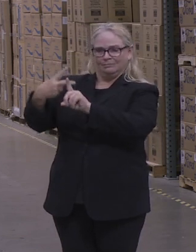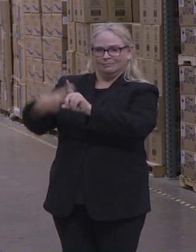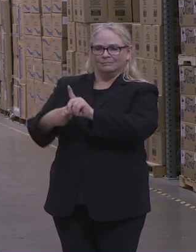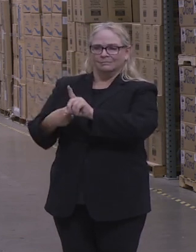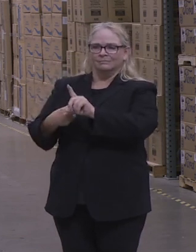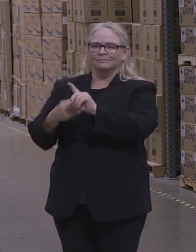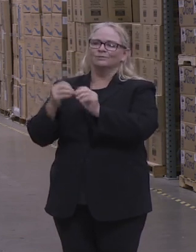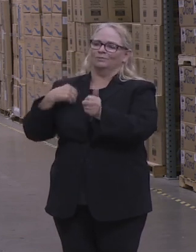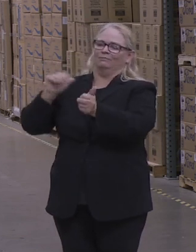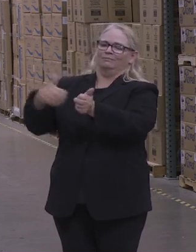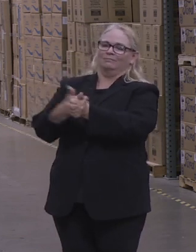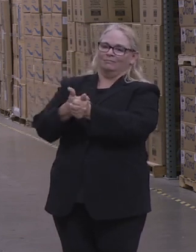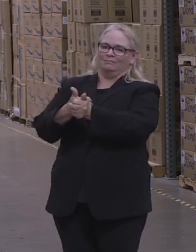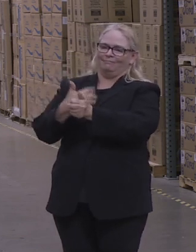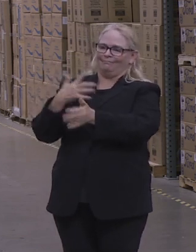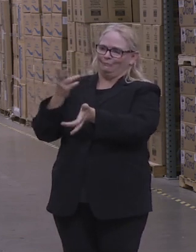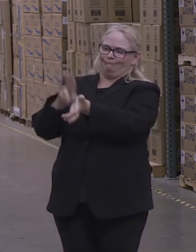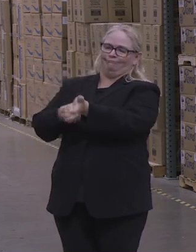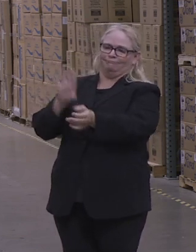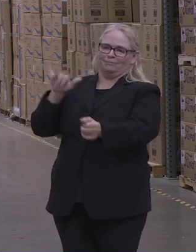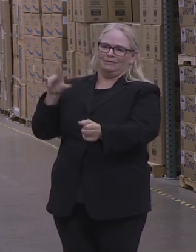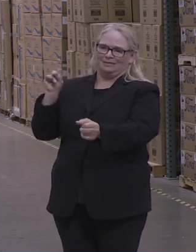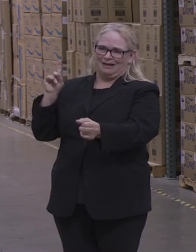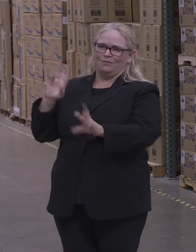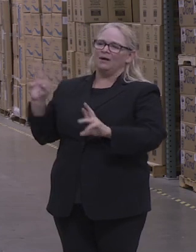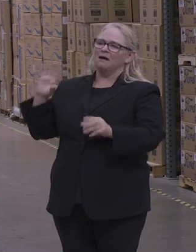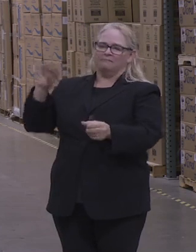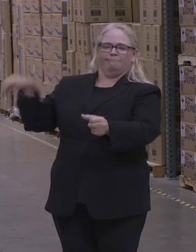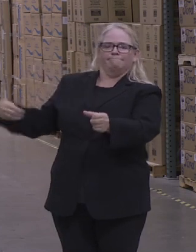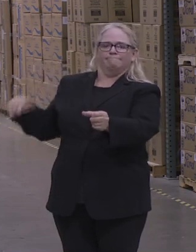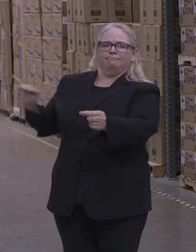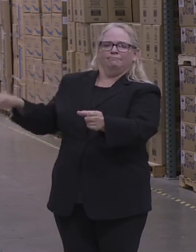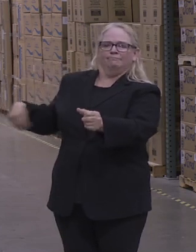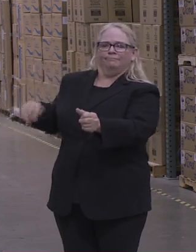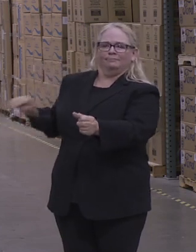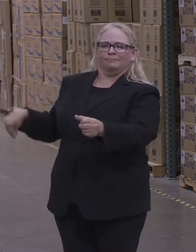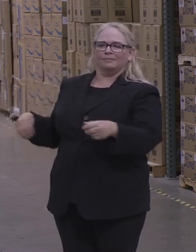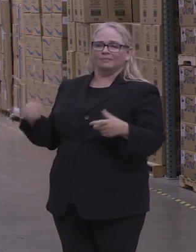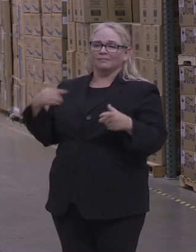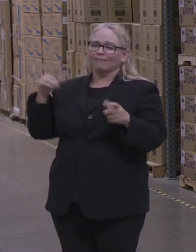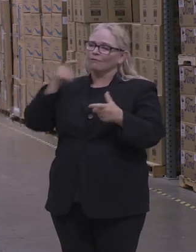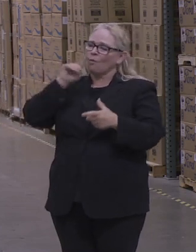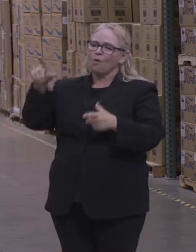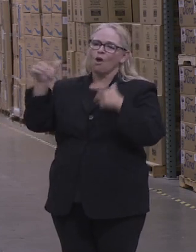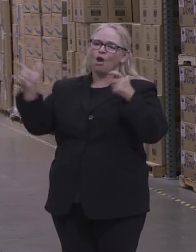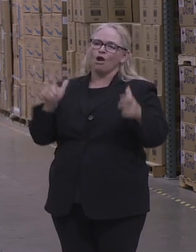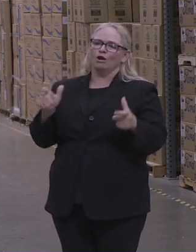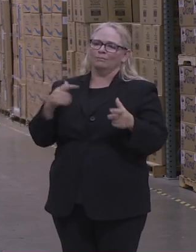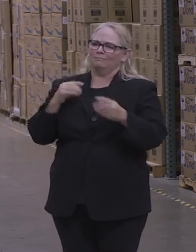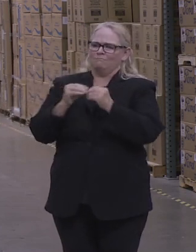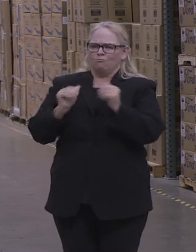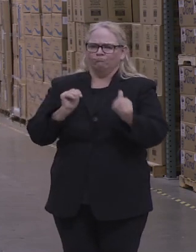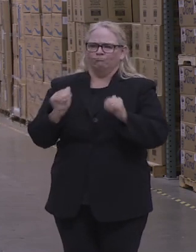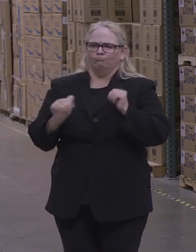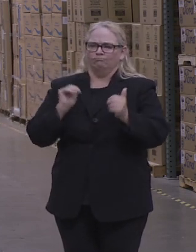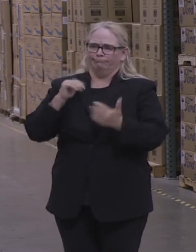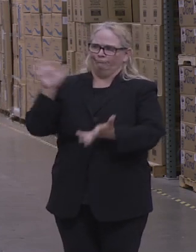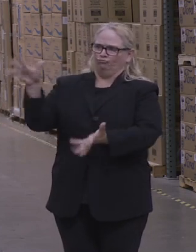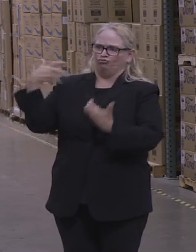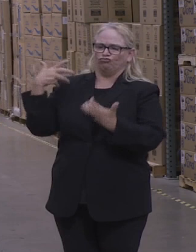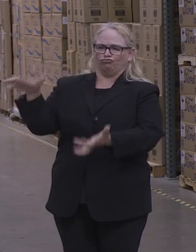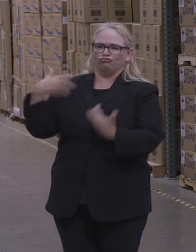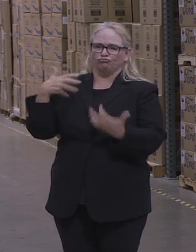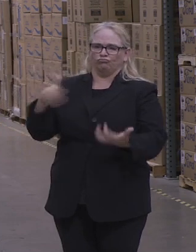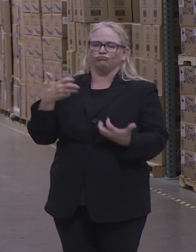surgical masks, you can go through them quickly. So we need to go big and continue to be bold in our procurement, and we